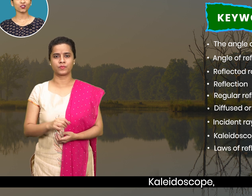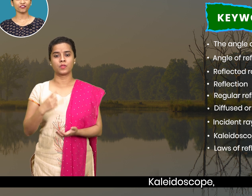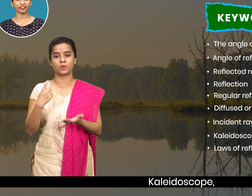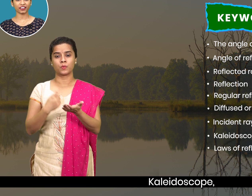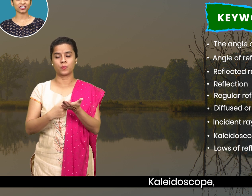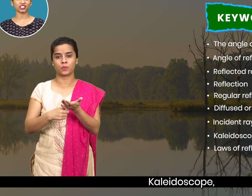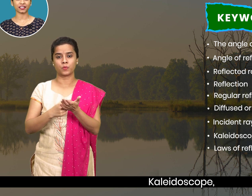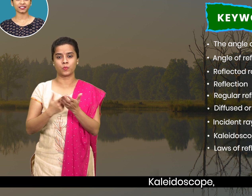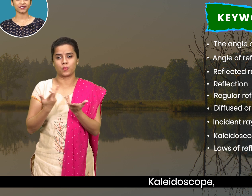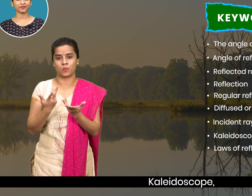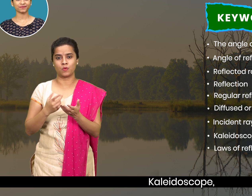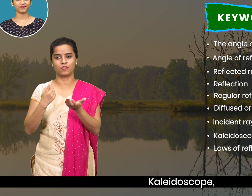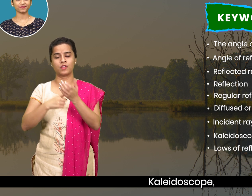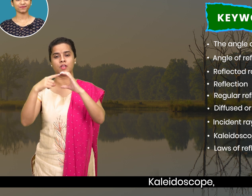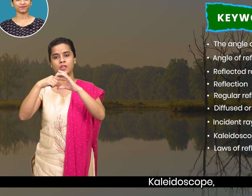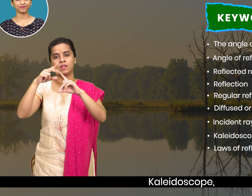laws of reflection.